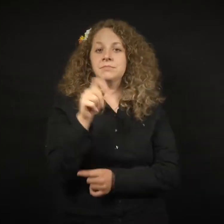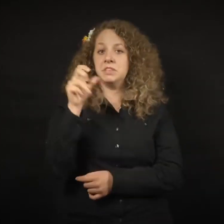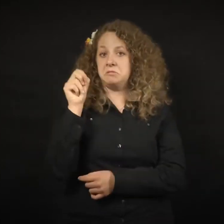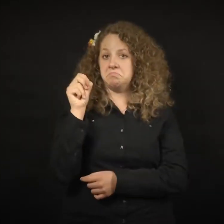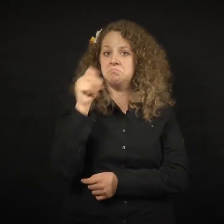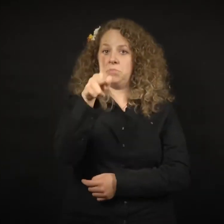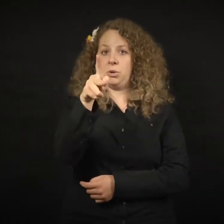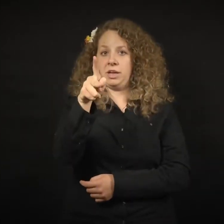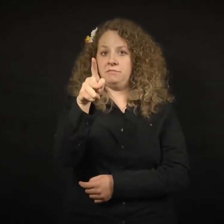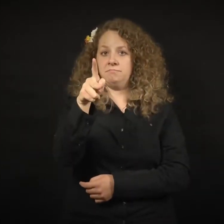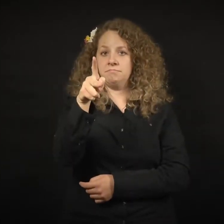Sign okay.